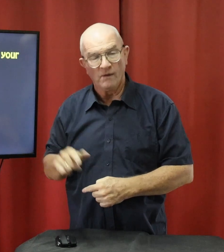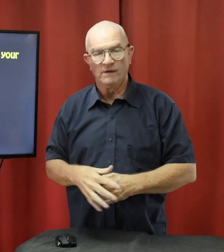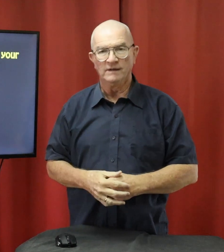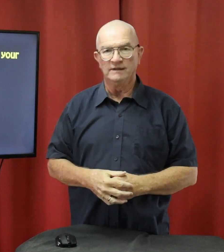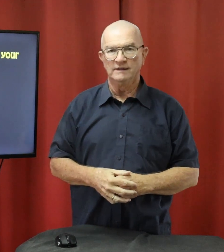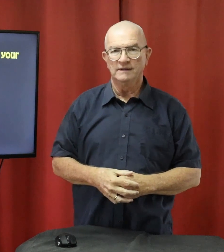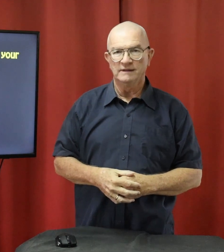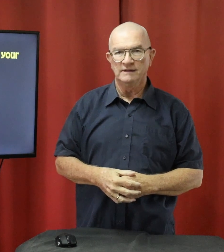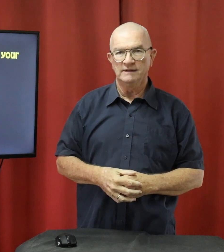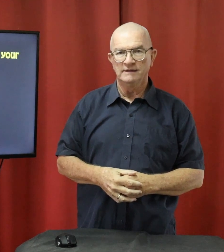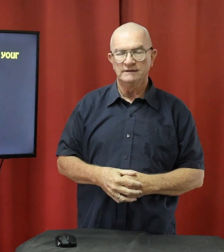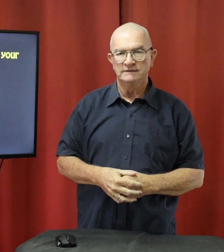Paul.